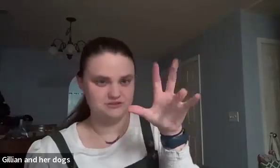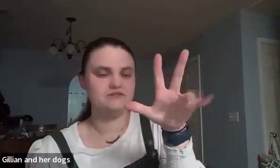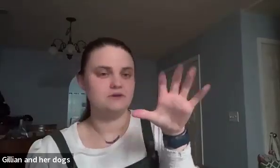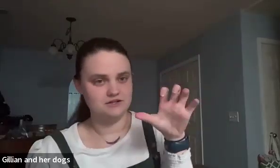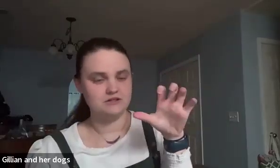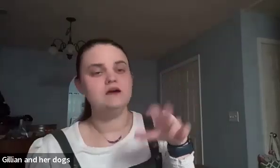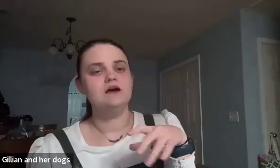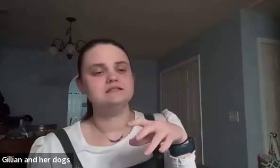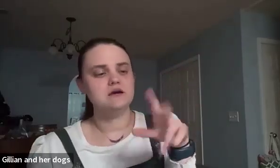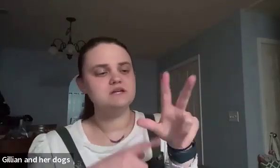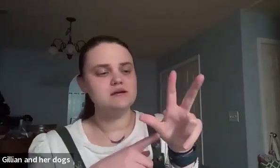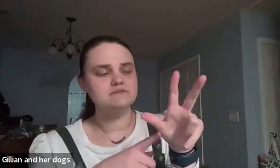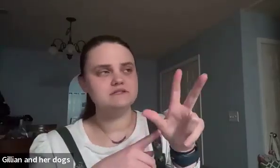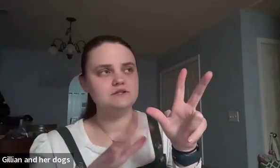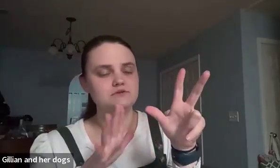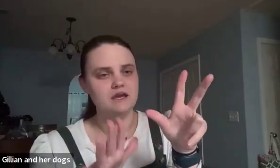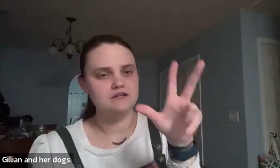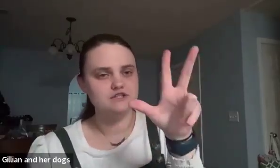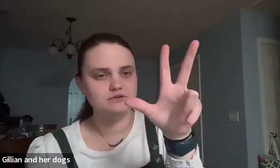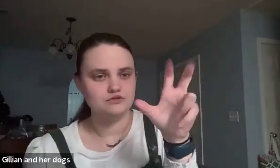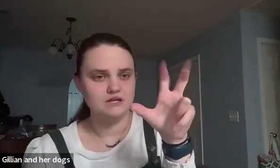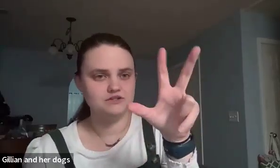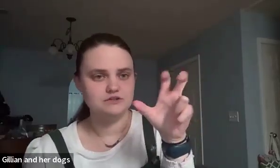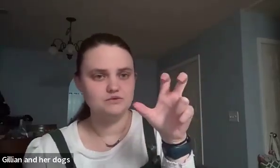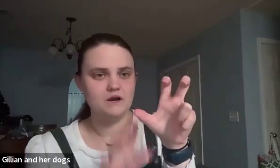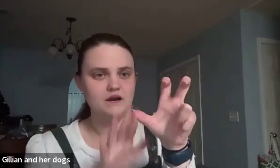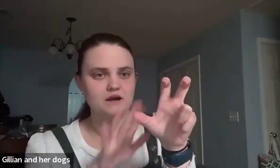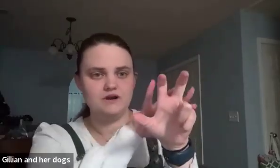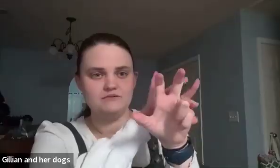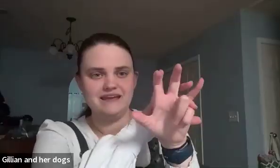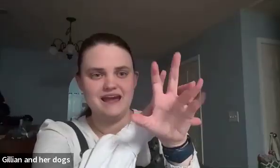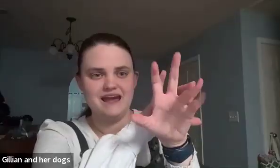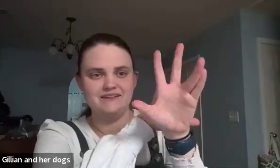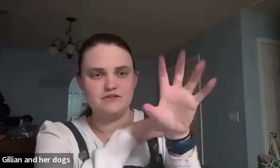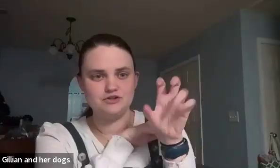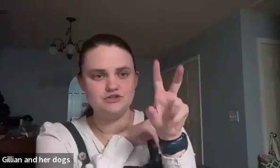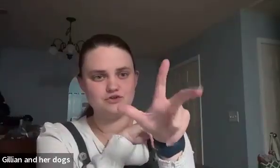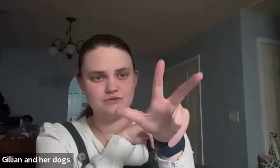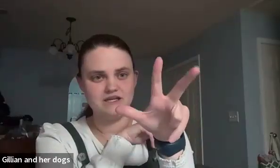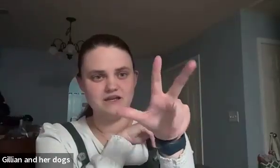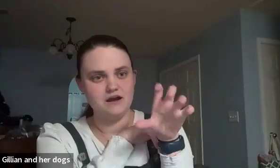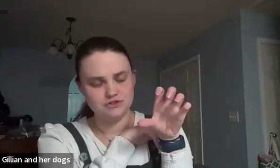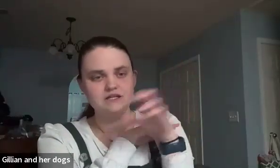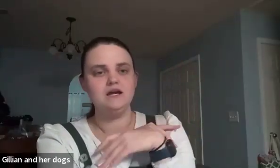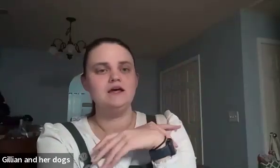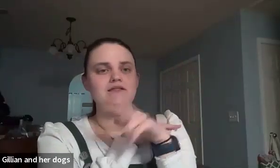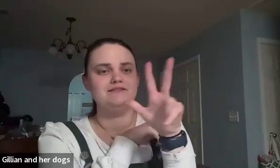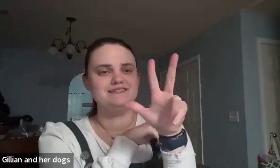300, 300. Sometimes you can do 300 where you're not really adding the others, 300. This